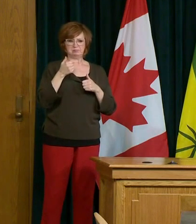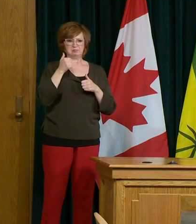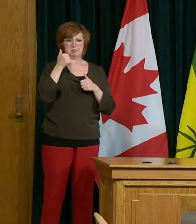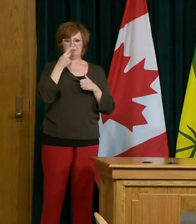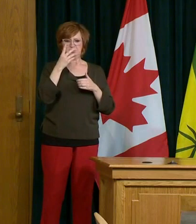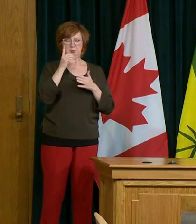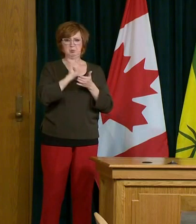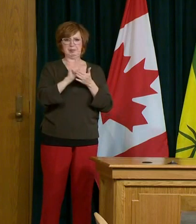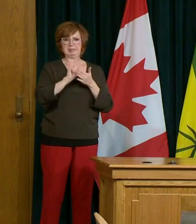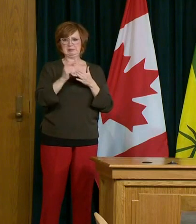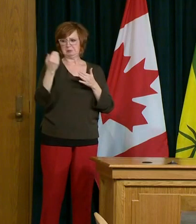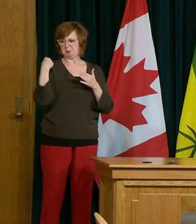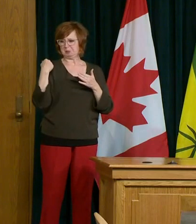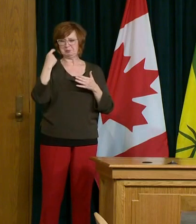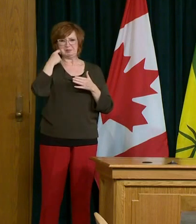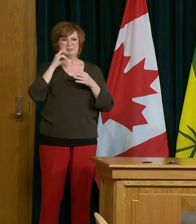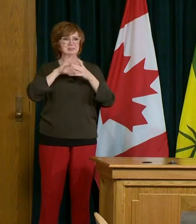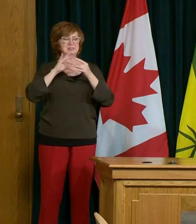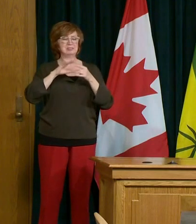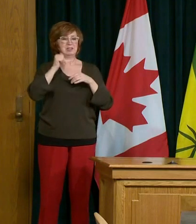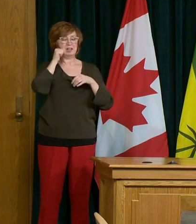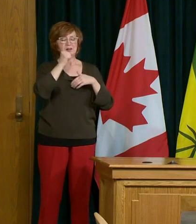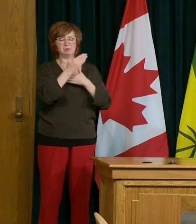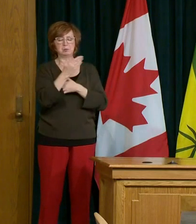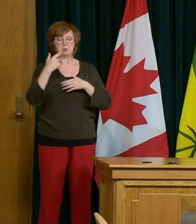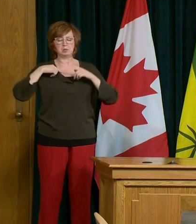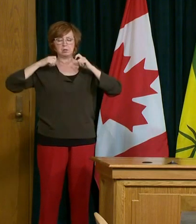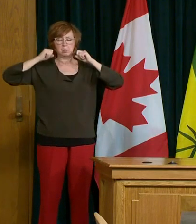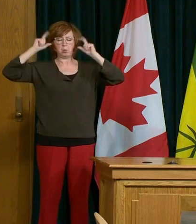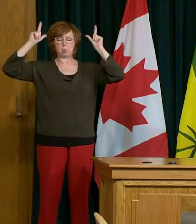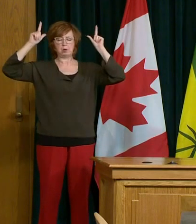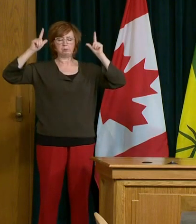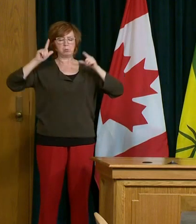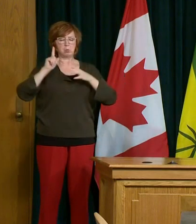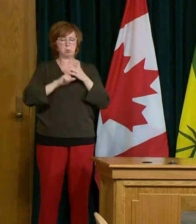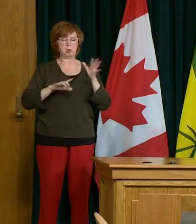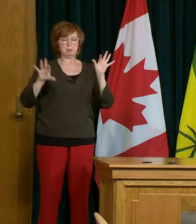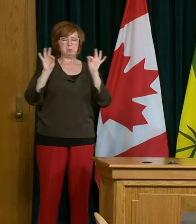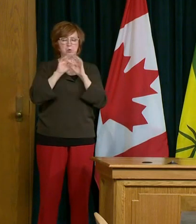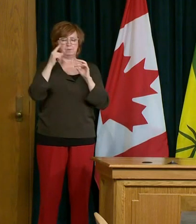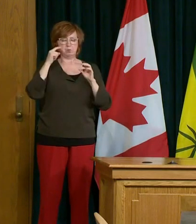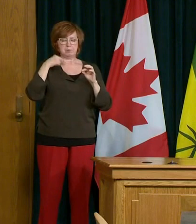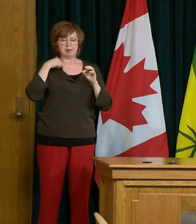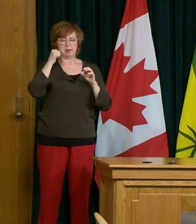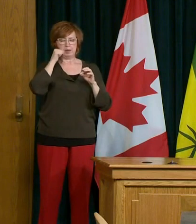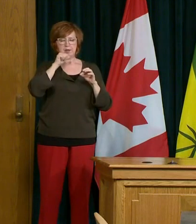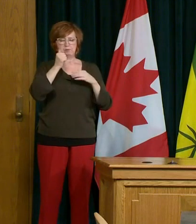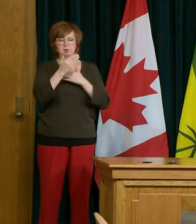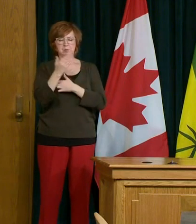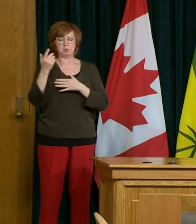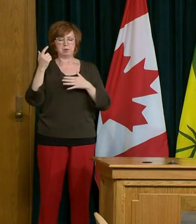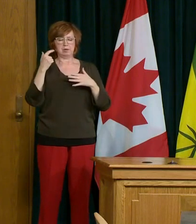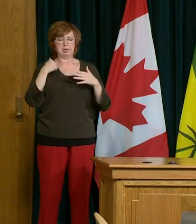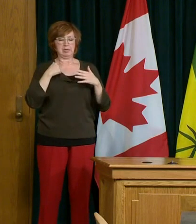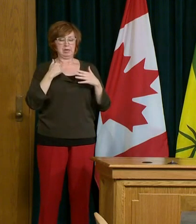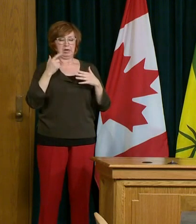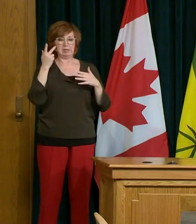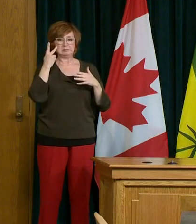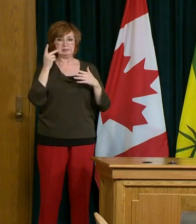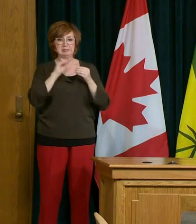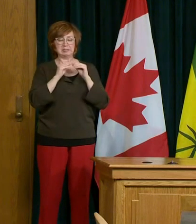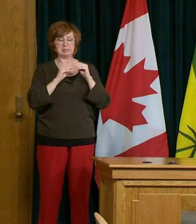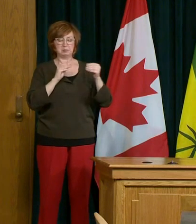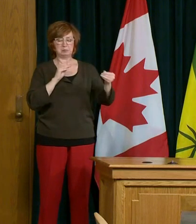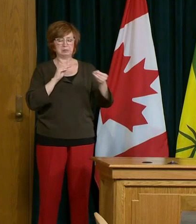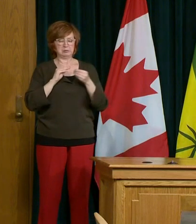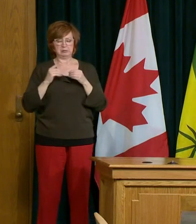morning when it comes to our response to COVID-19? And each and every morning I wait for those numbers to come in, and I cross